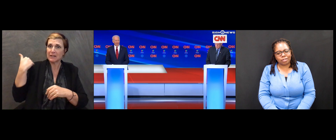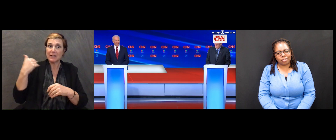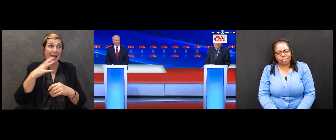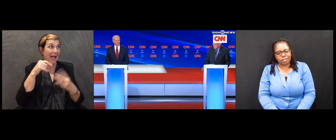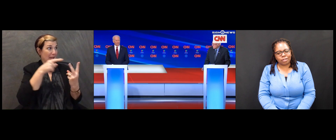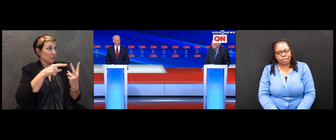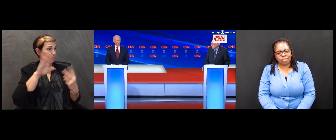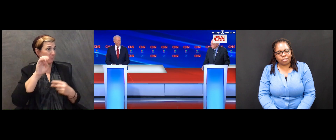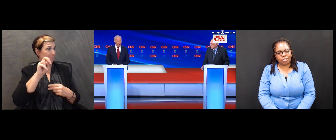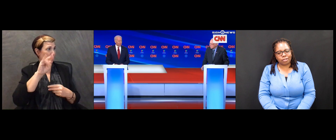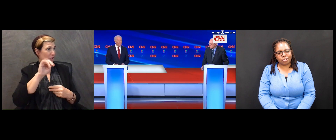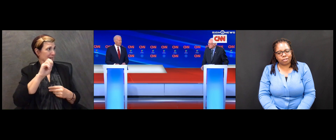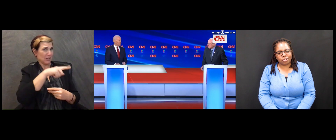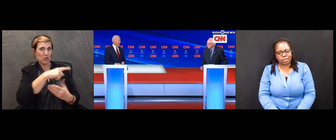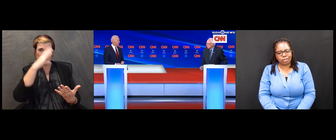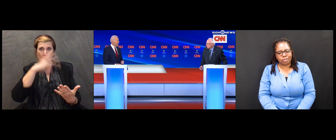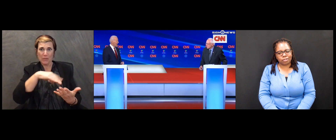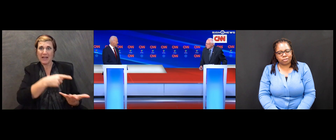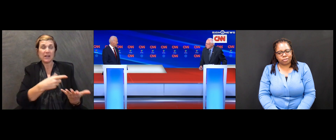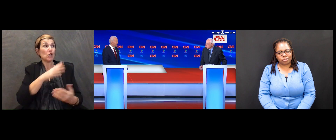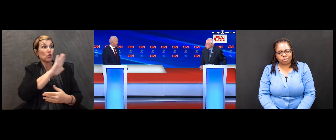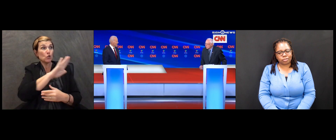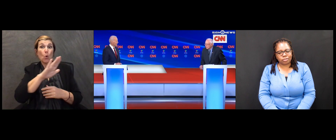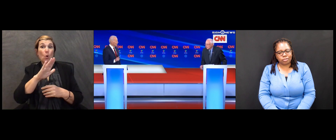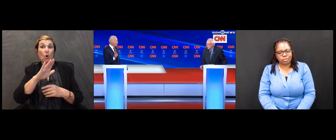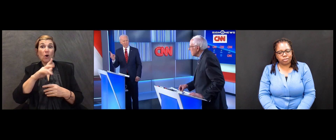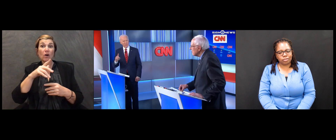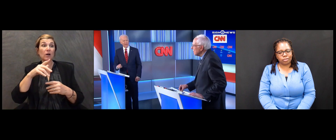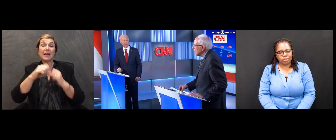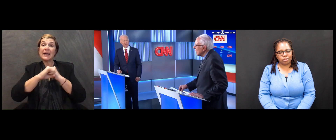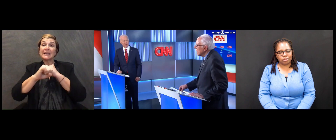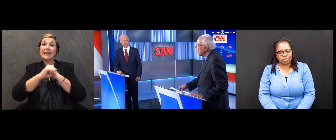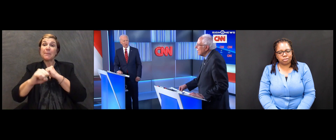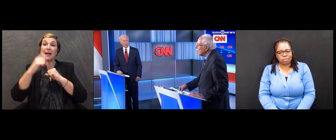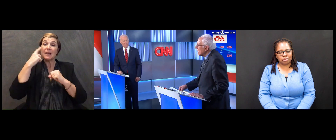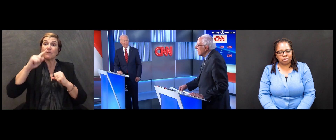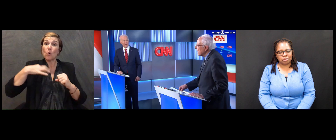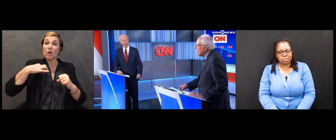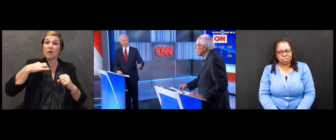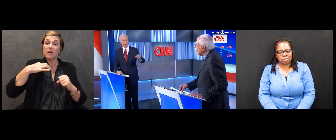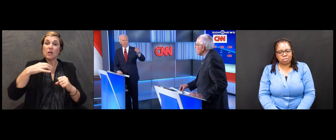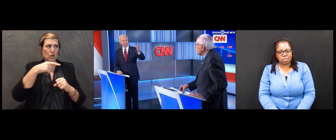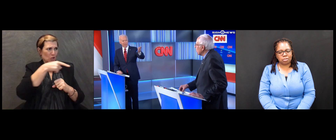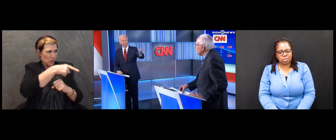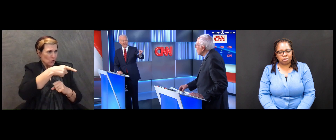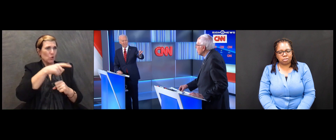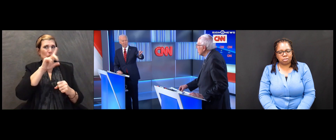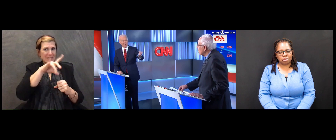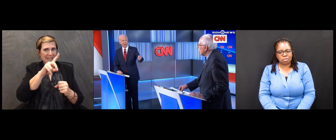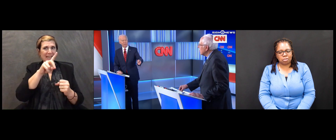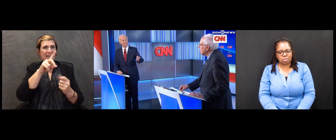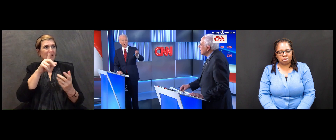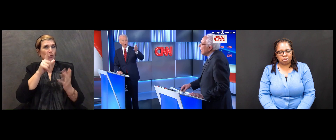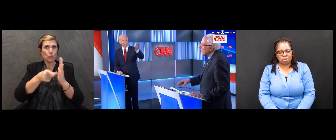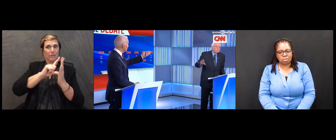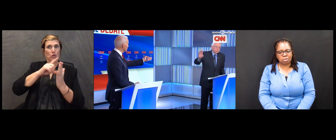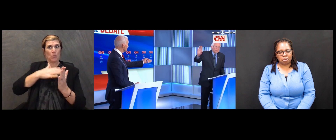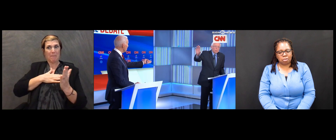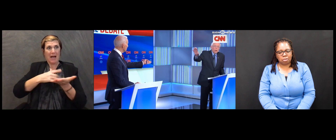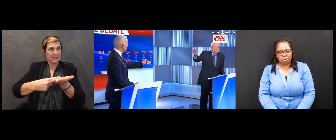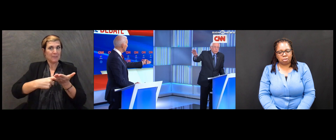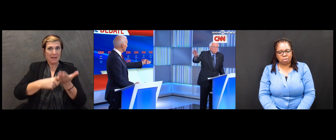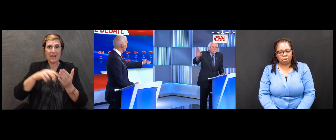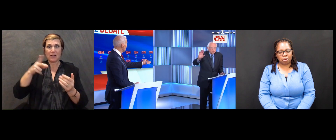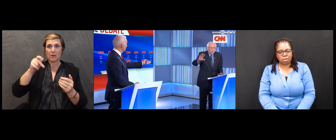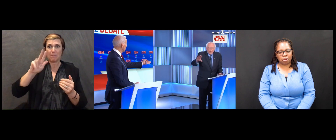you acknowledge your campaign took out of context that whole exchange between Paul Ryan? Are you saying PolitiFact is wrong? Are you saying